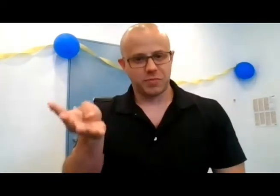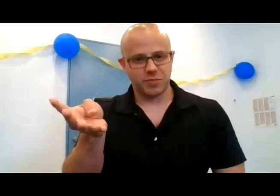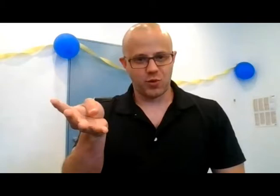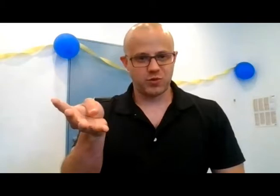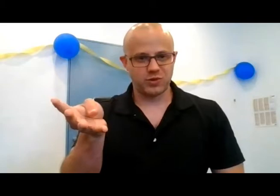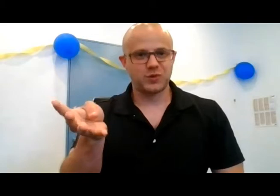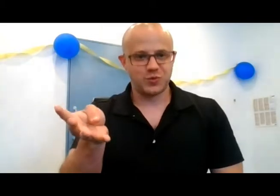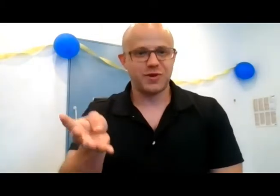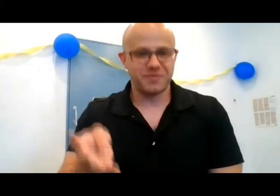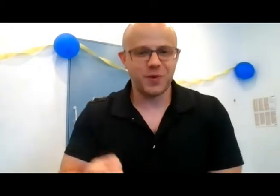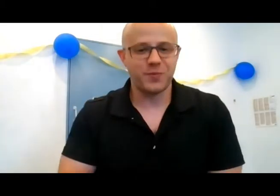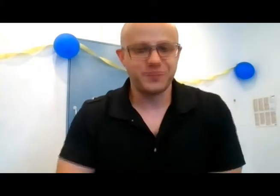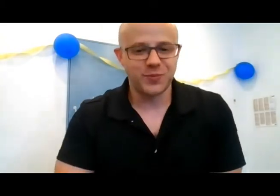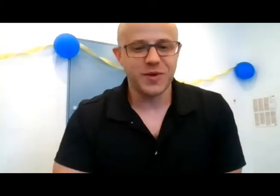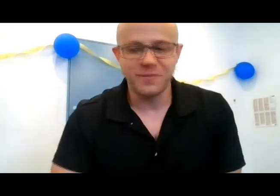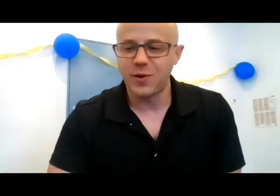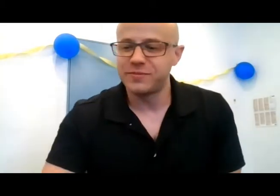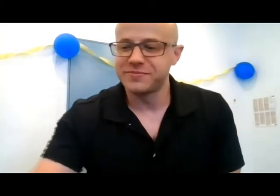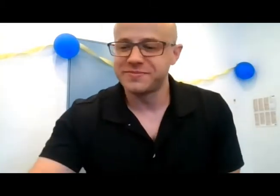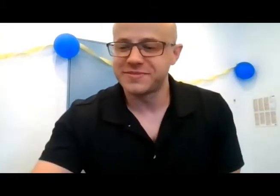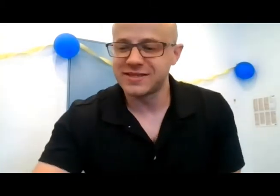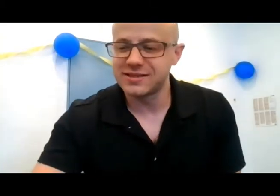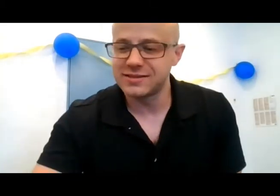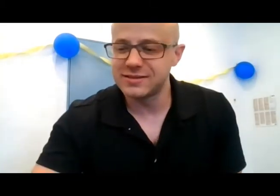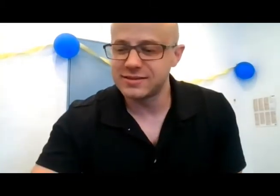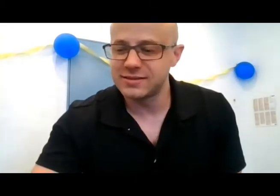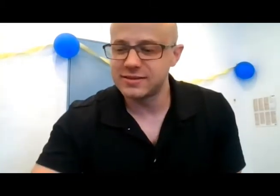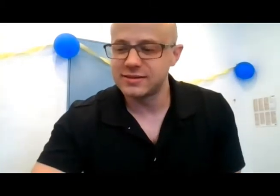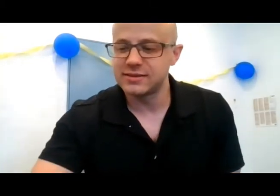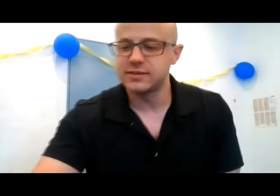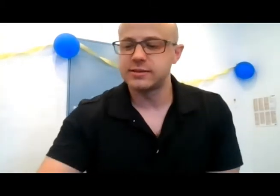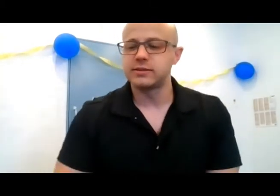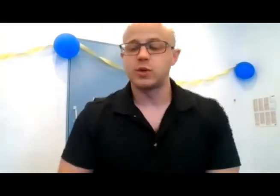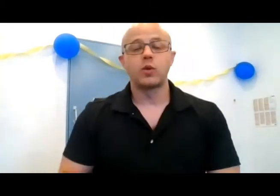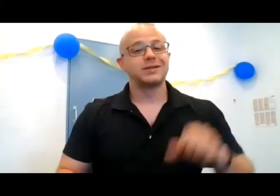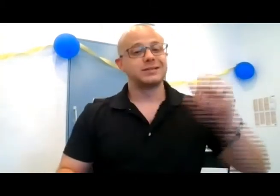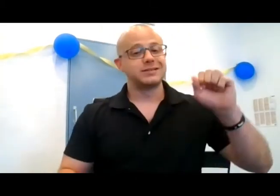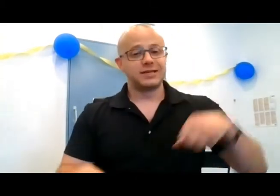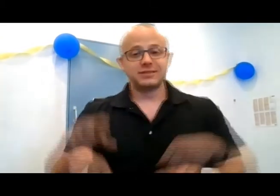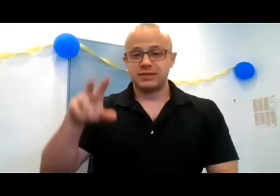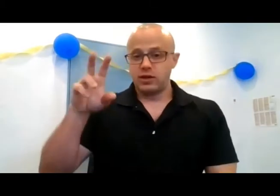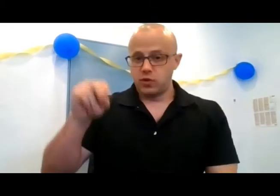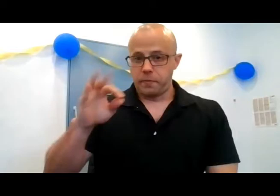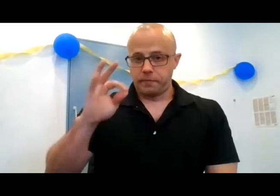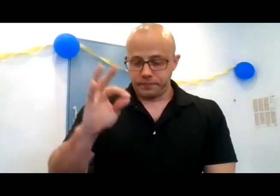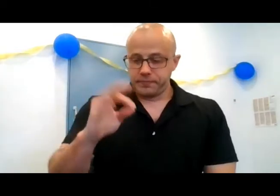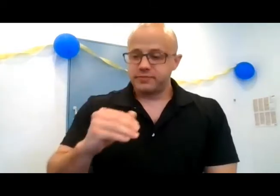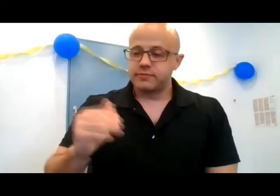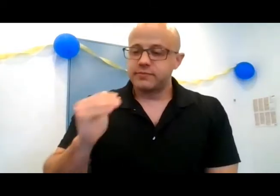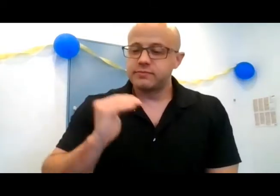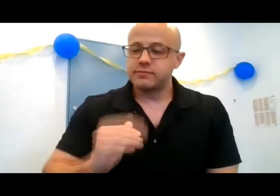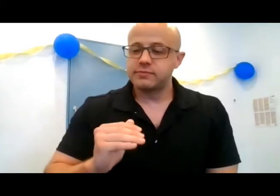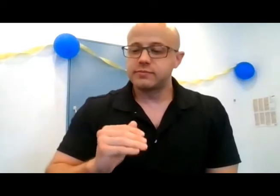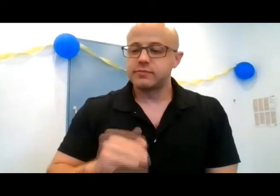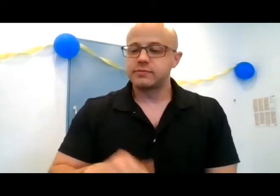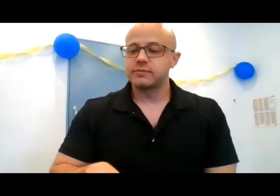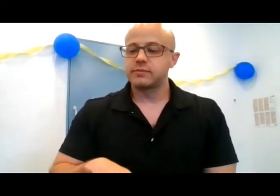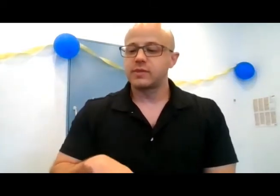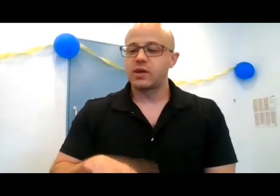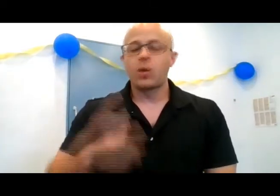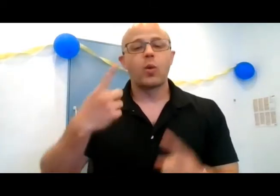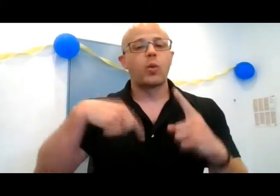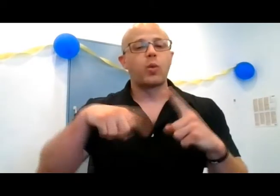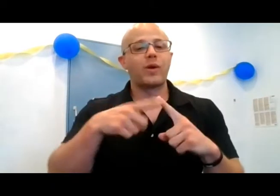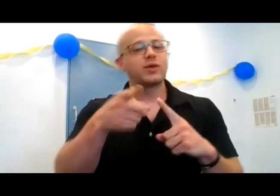Because there's 4 different colors, so we use 4 fingers to show the rainbow. So there's yes,